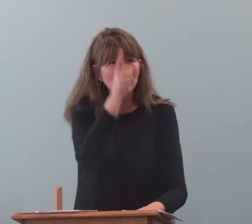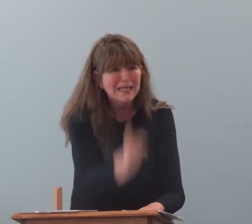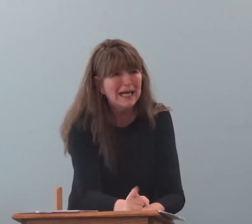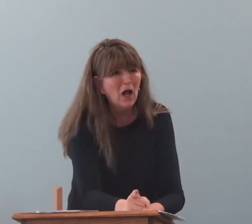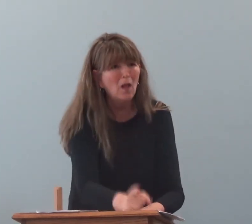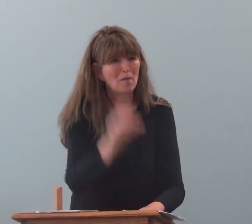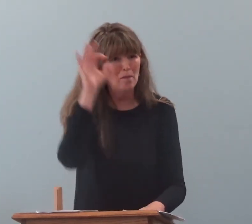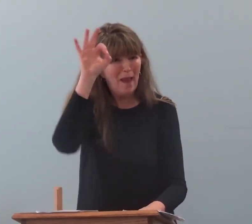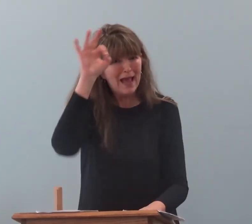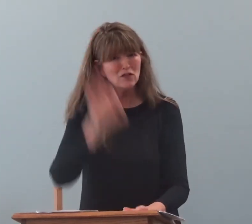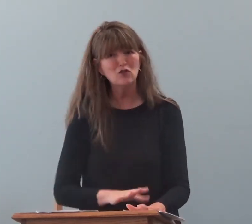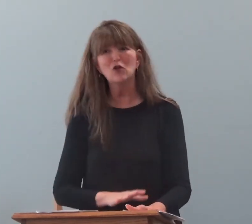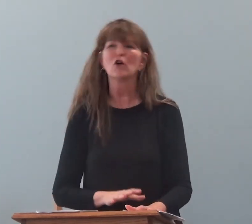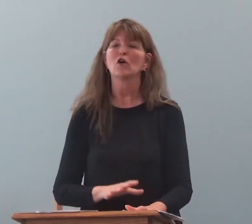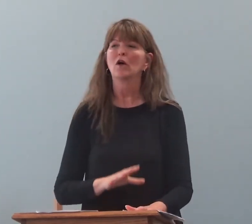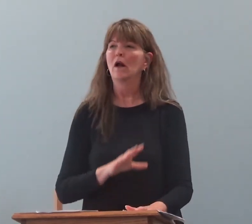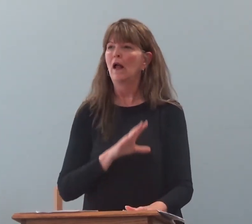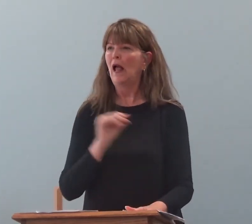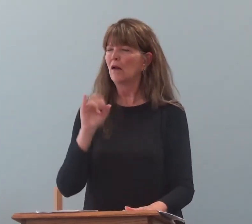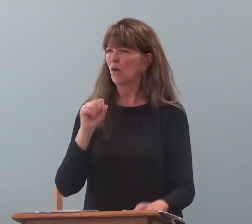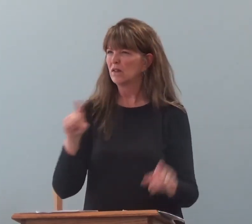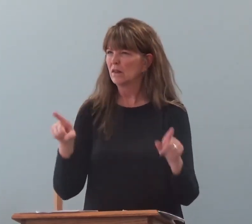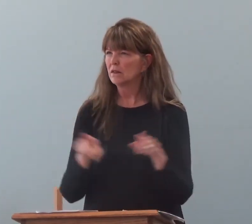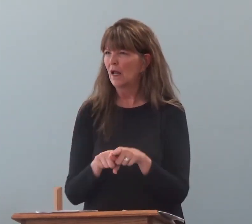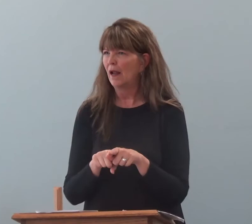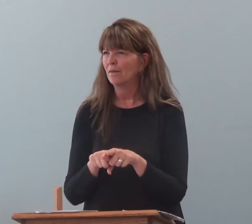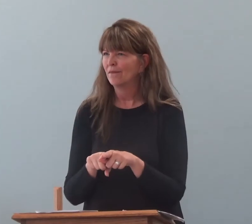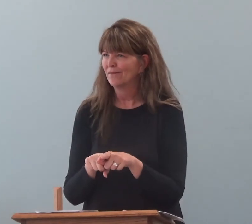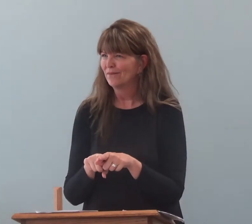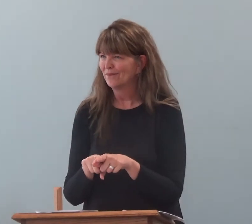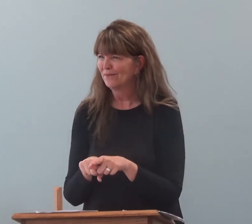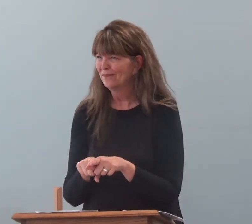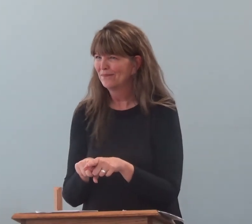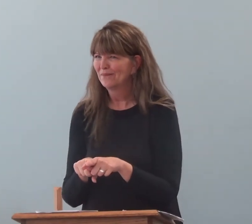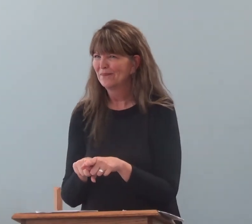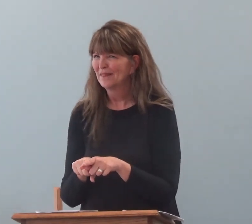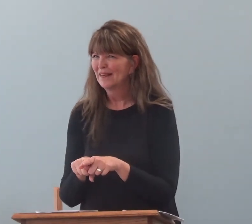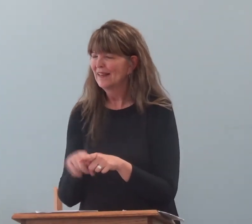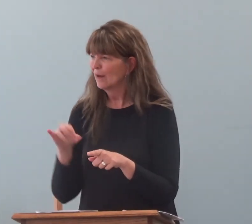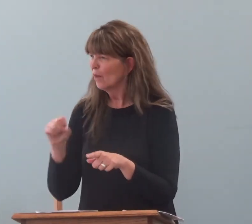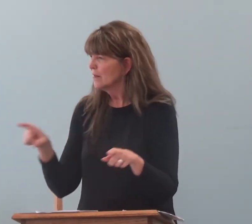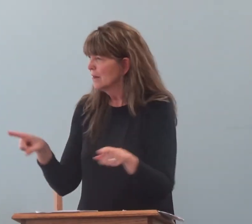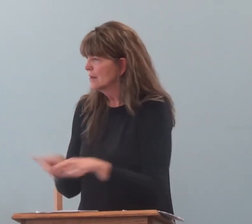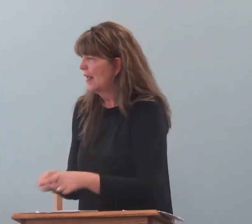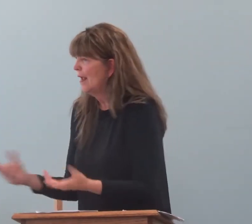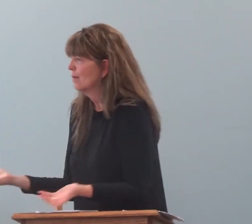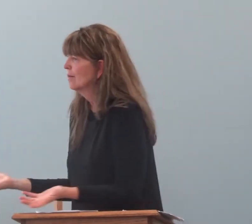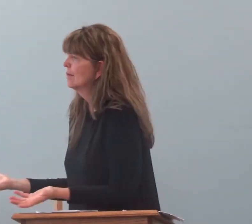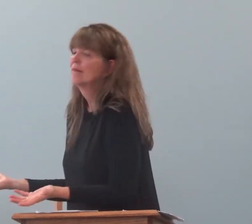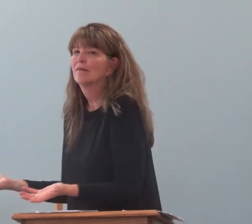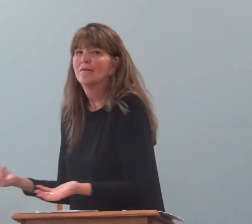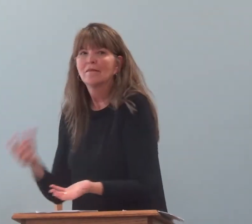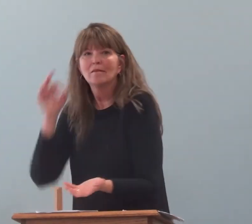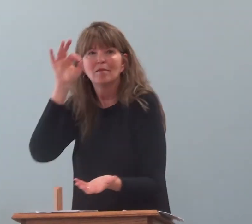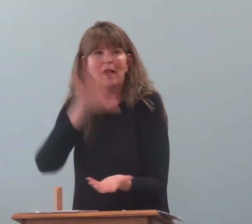I am a real pastor. But it was the same. It was the exact